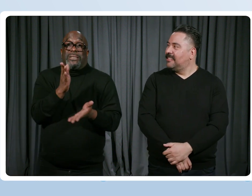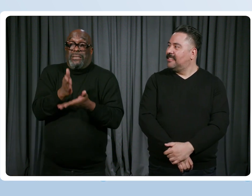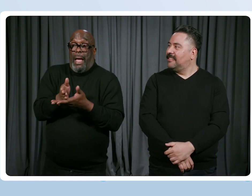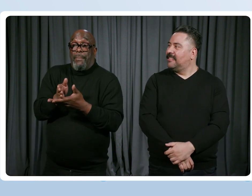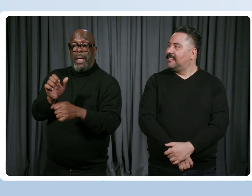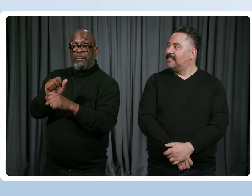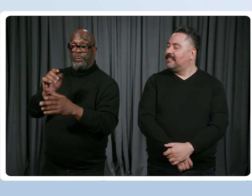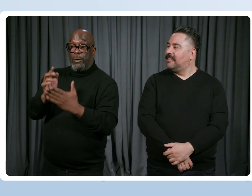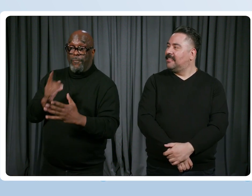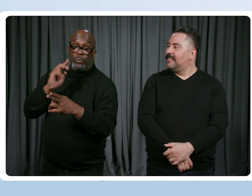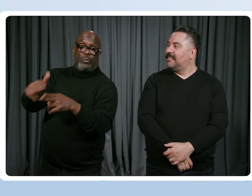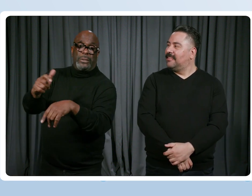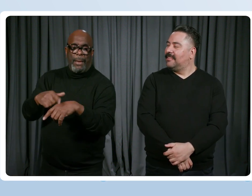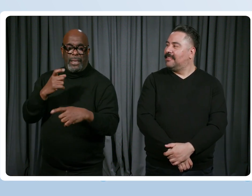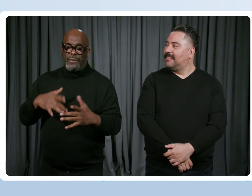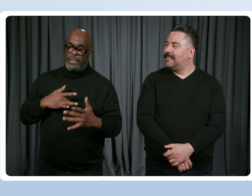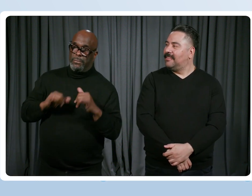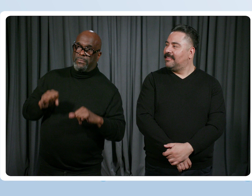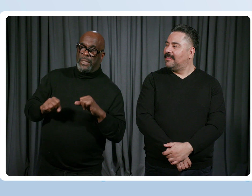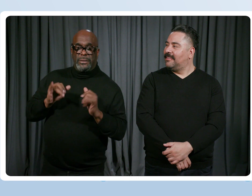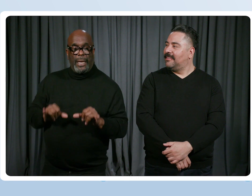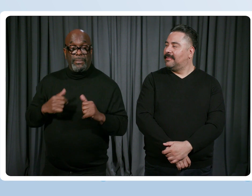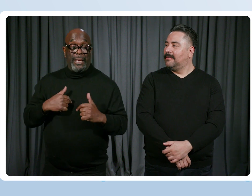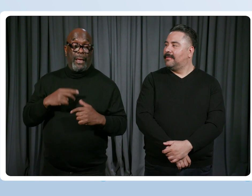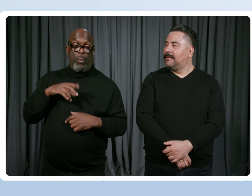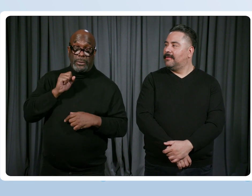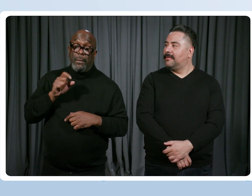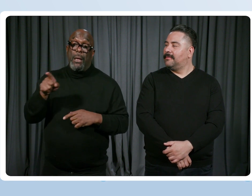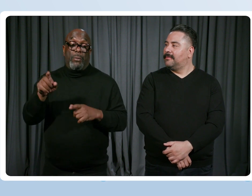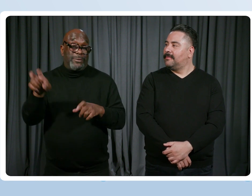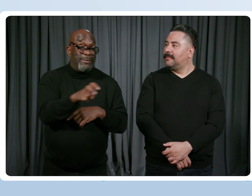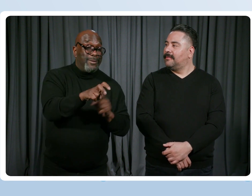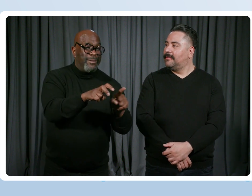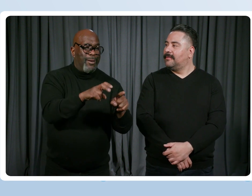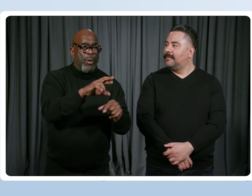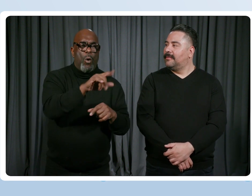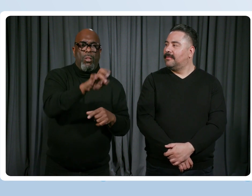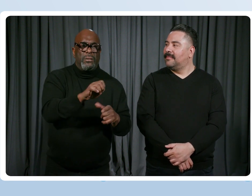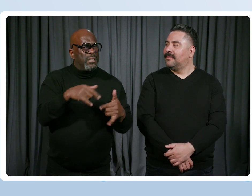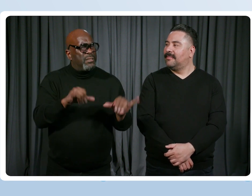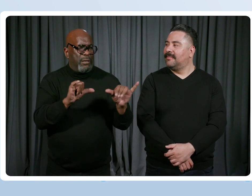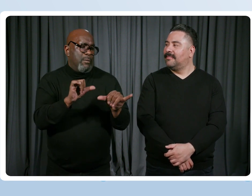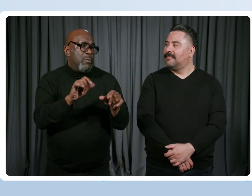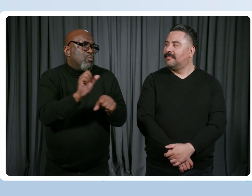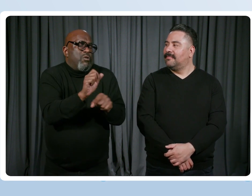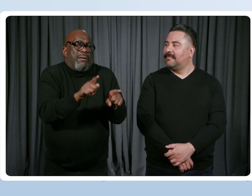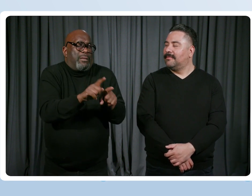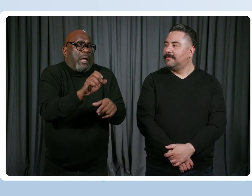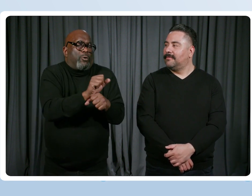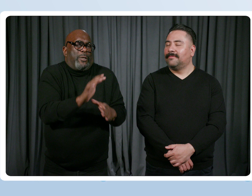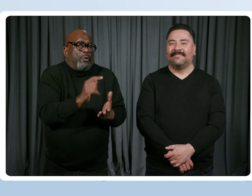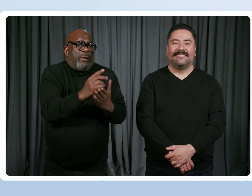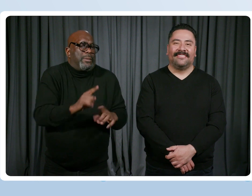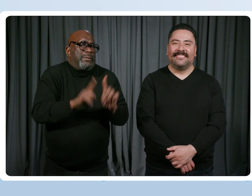bit because she was feeling similarly to how I was feeling, but that when she was in that role, she was literally just being an occupational therapist just differently. Like